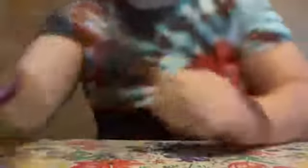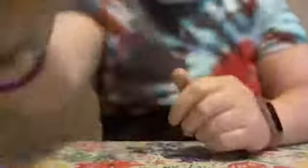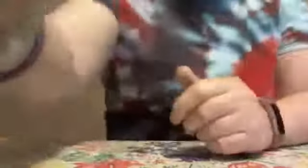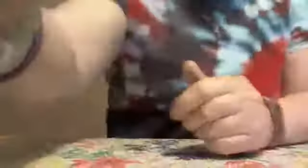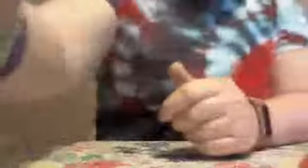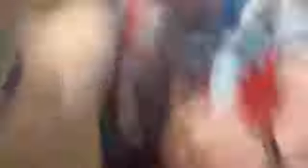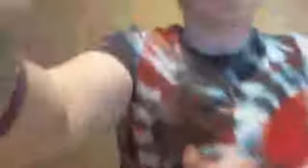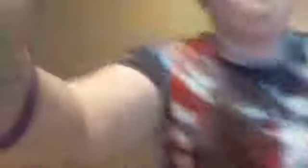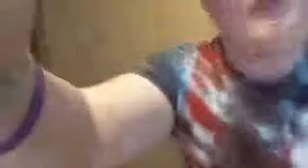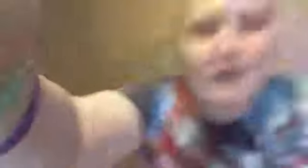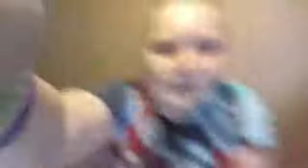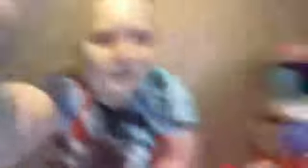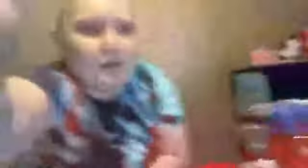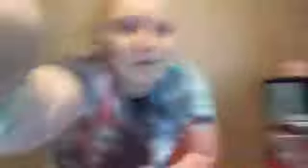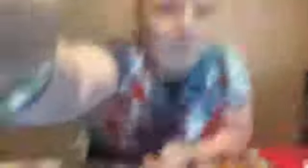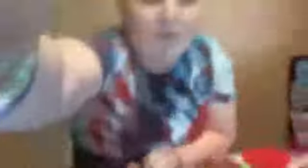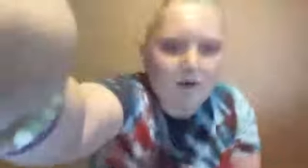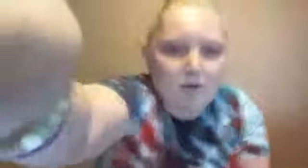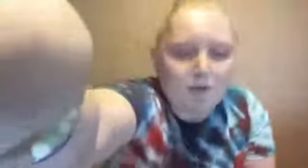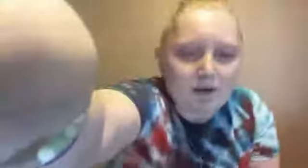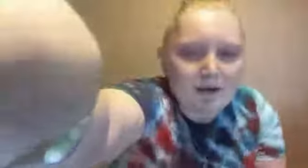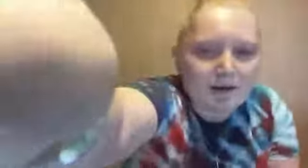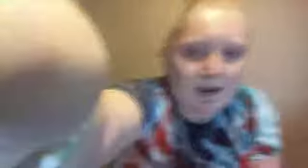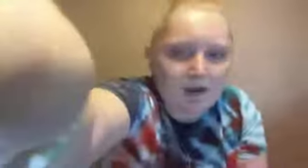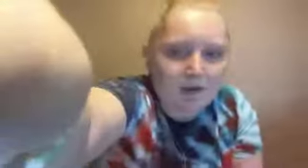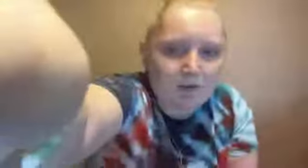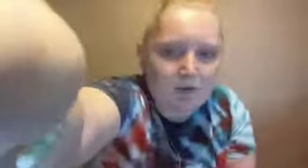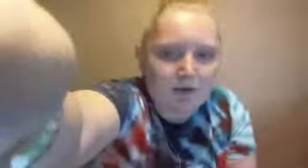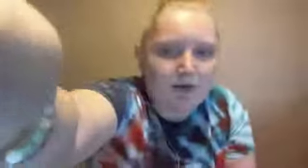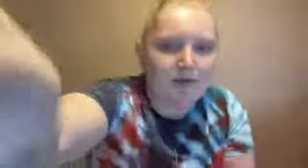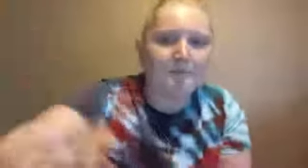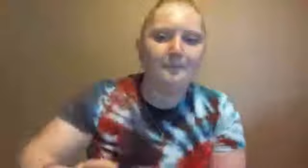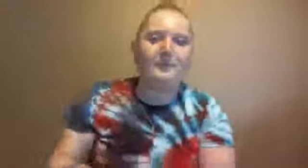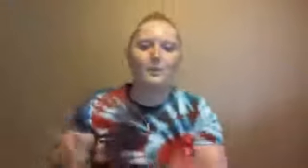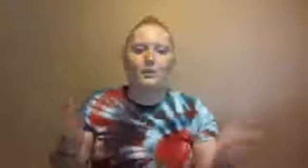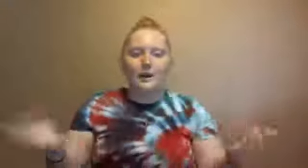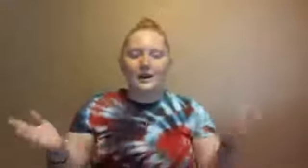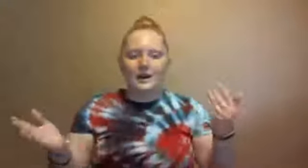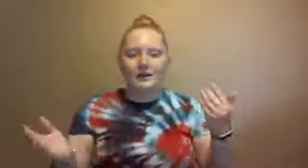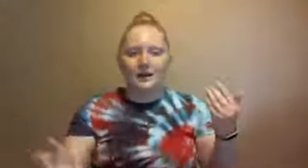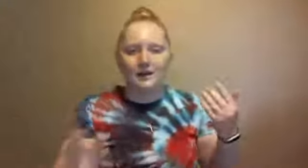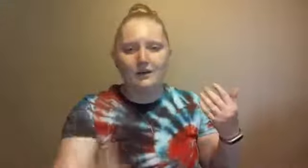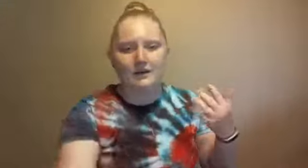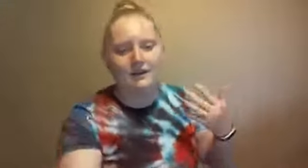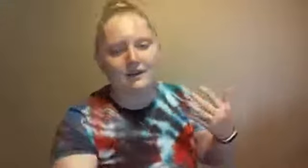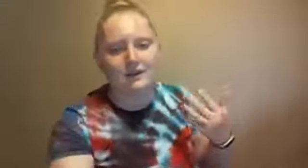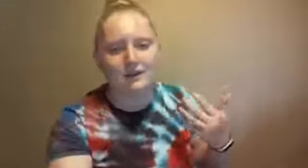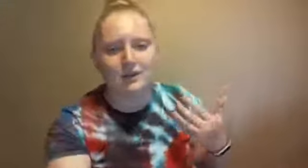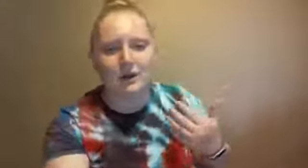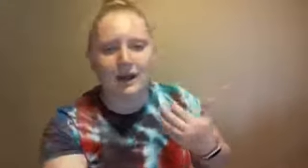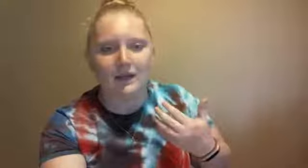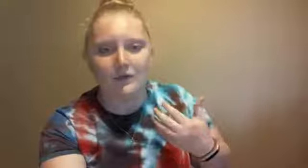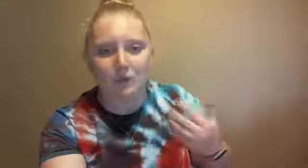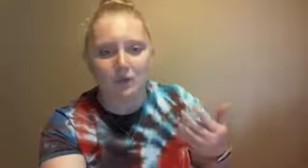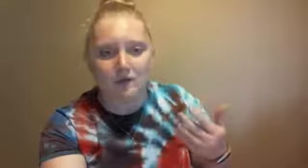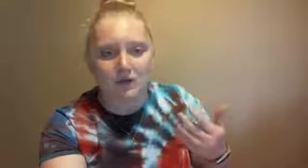All right. So now we are going to listen to a food